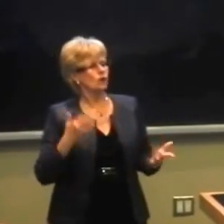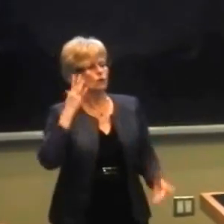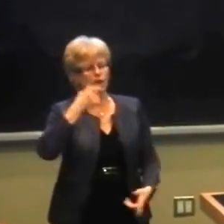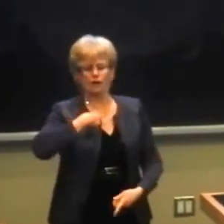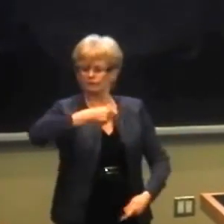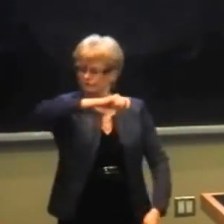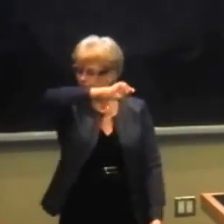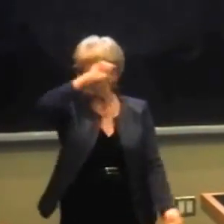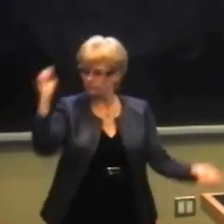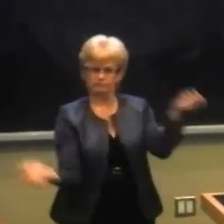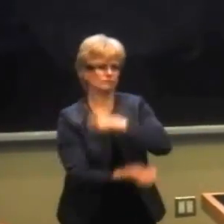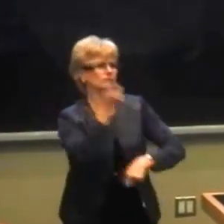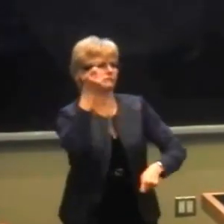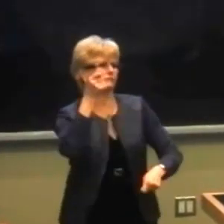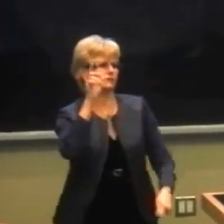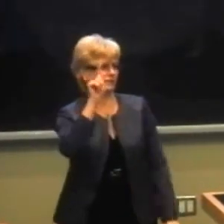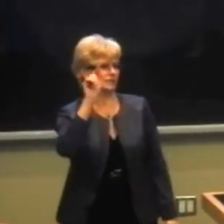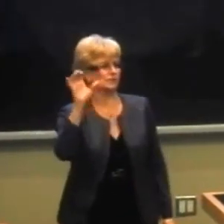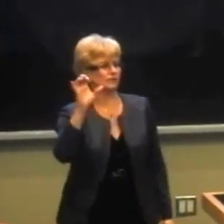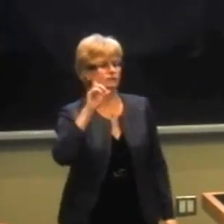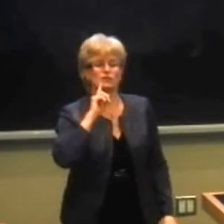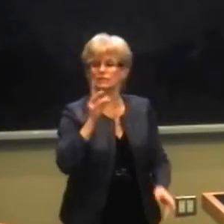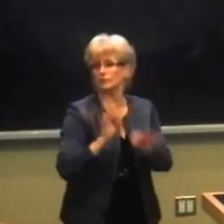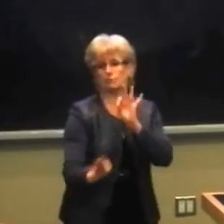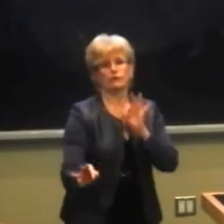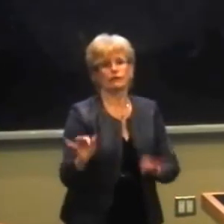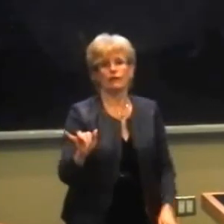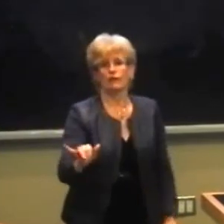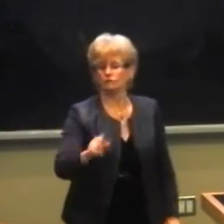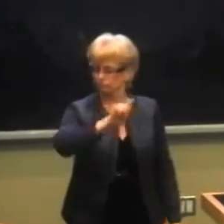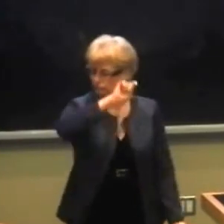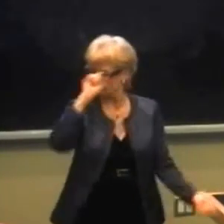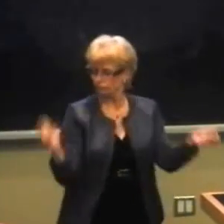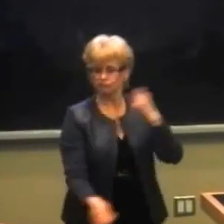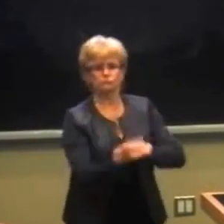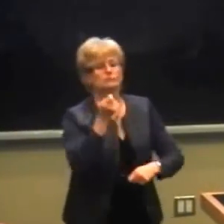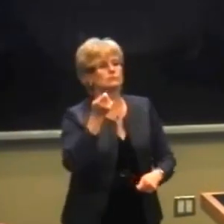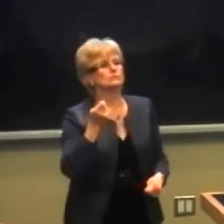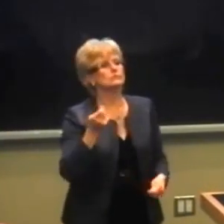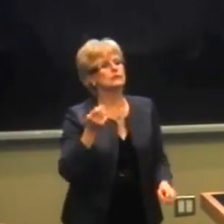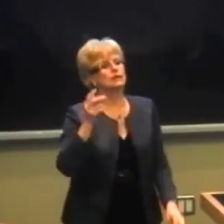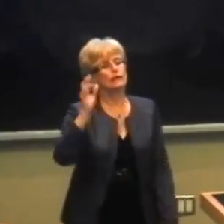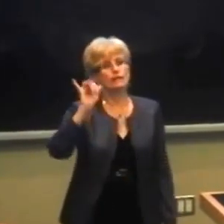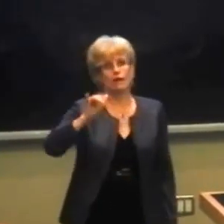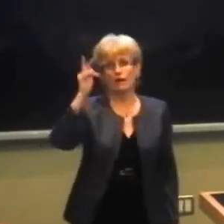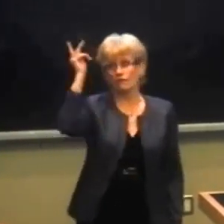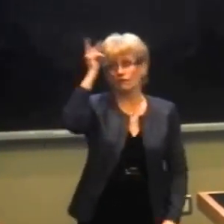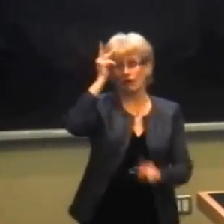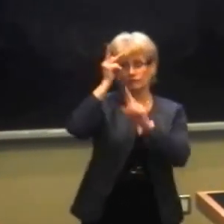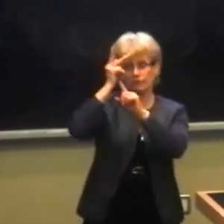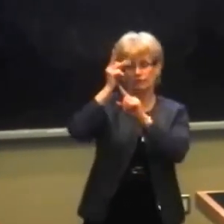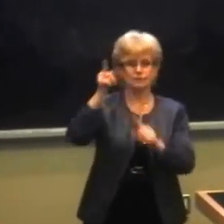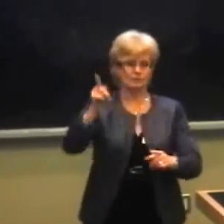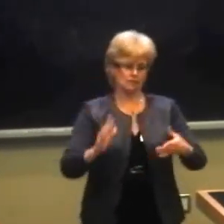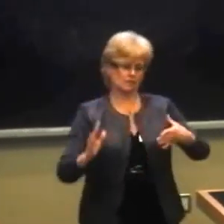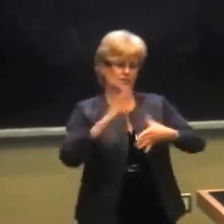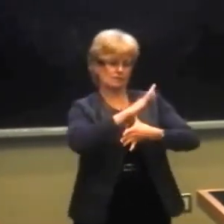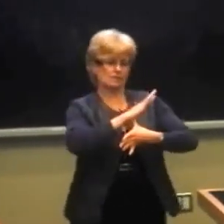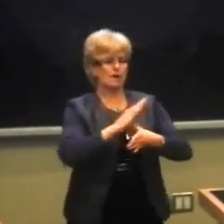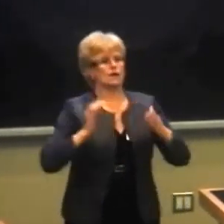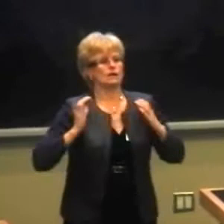top-to-bottom modernization of the TTC. It's as simple as that. And it needs to start from a philosophy that is customer first,